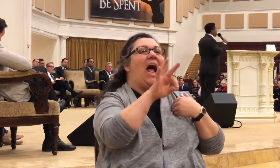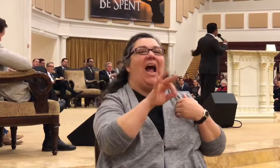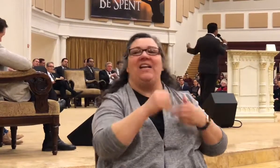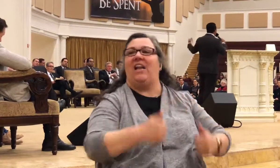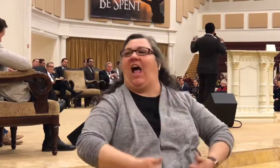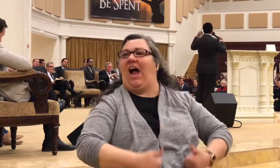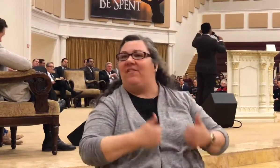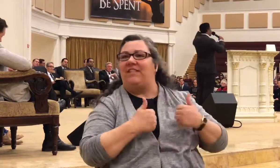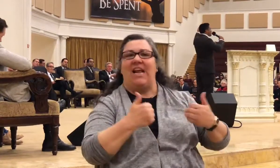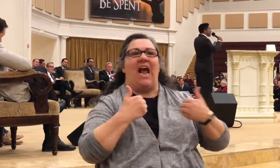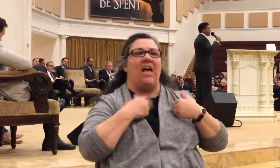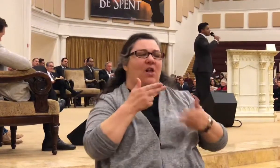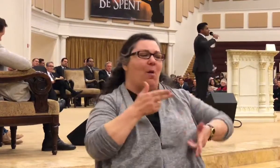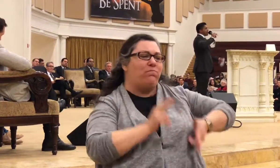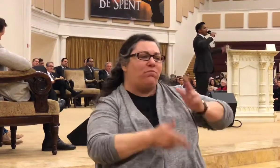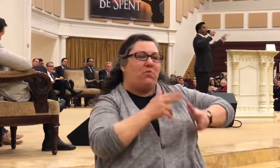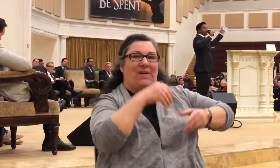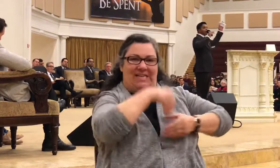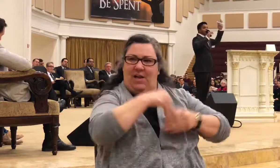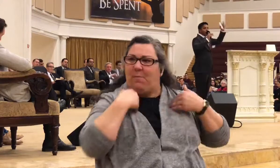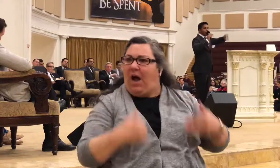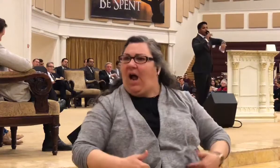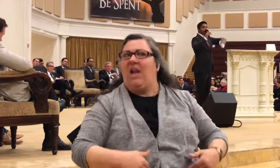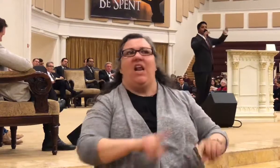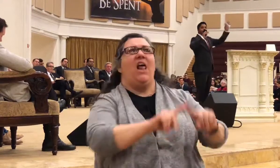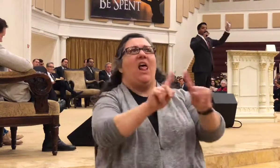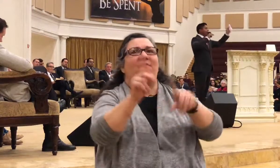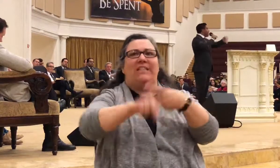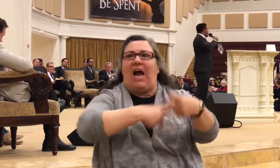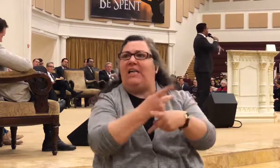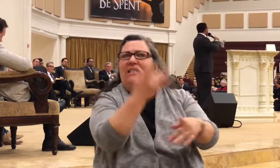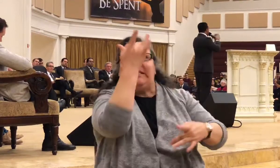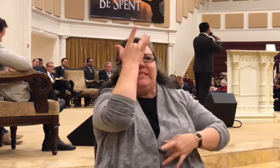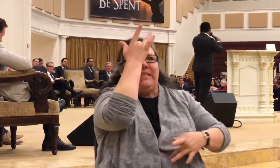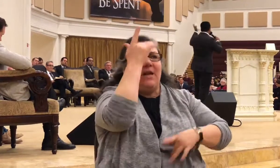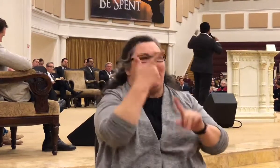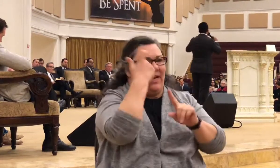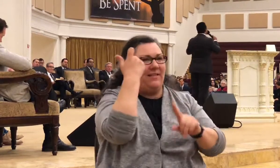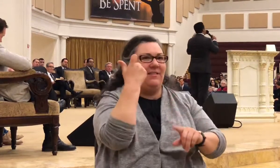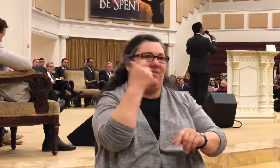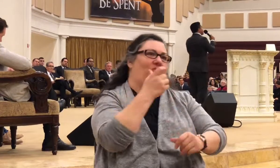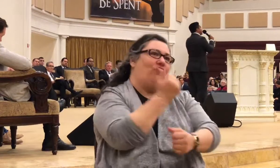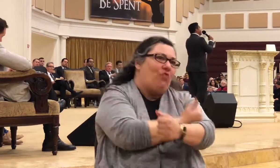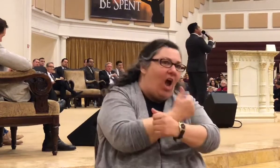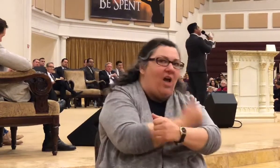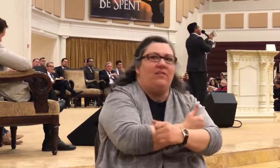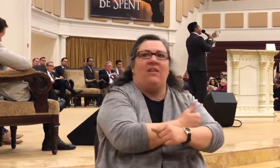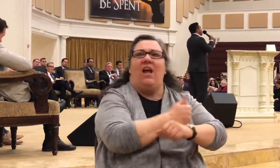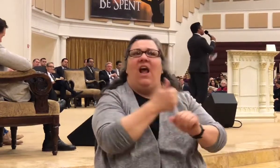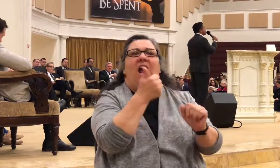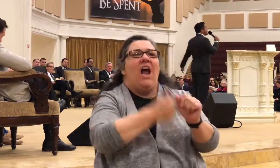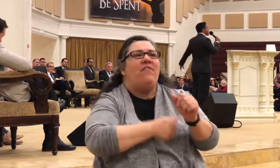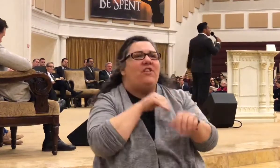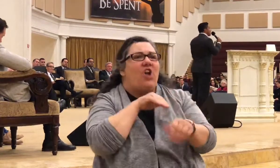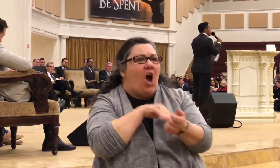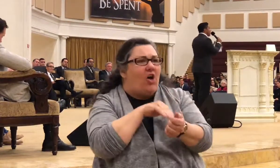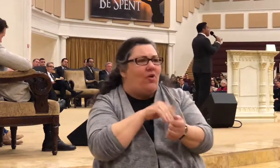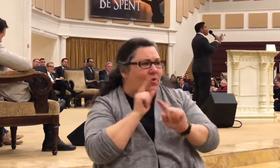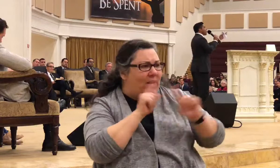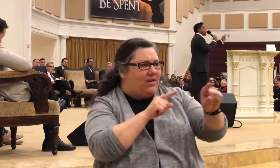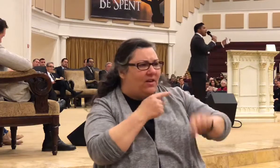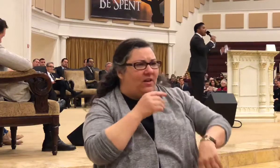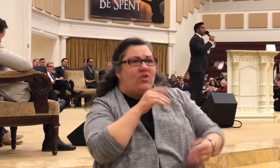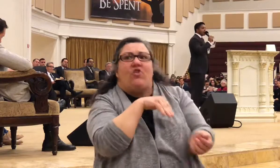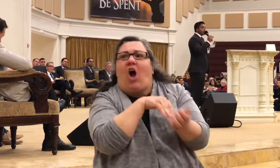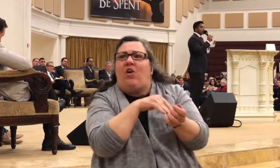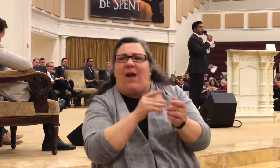his body and got all kinds of sicknesses and everything else from the drugs he did. And I mean, it's just, he's every doctor he goes to, they say, man, you know,